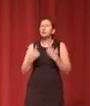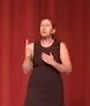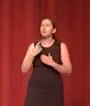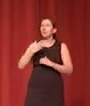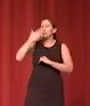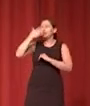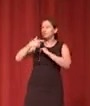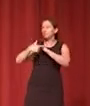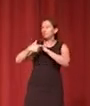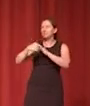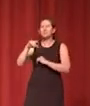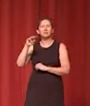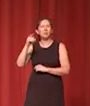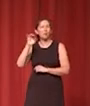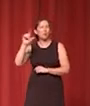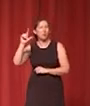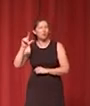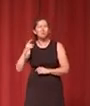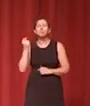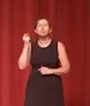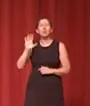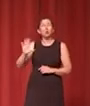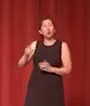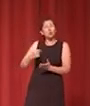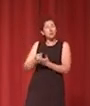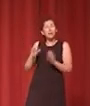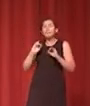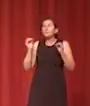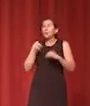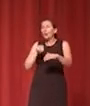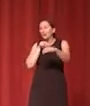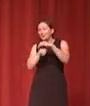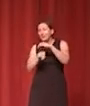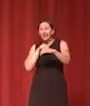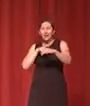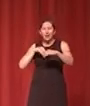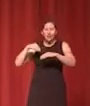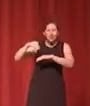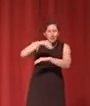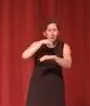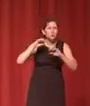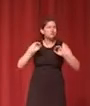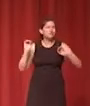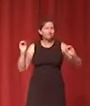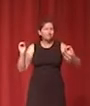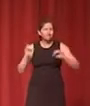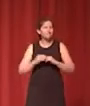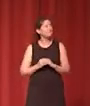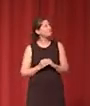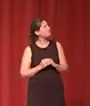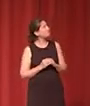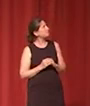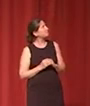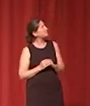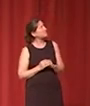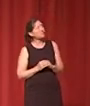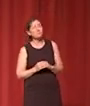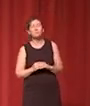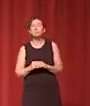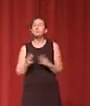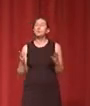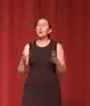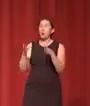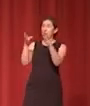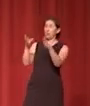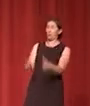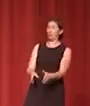no special scans to be able to identify what is the underlying cause of her dementia. But so again, what we see in the person